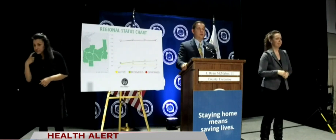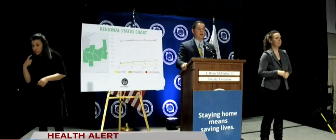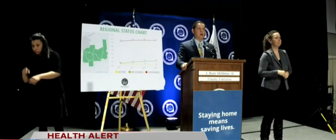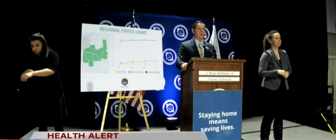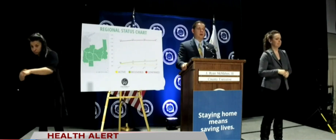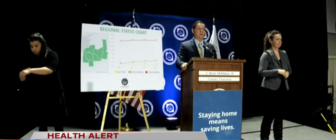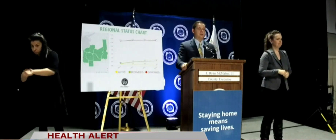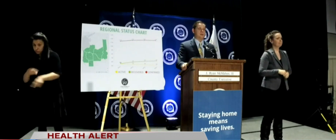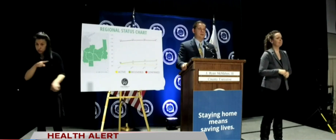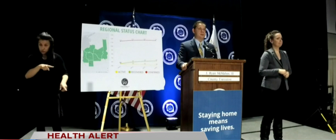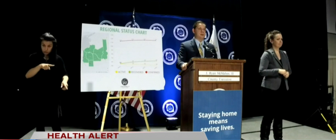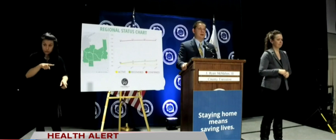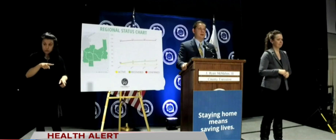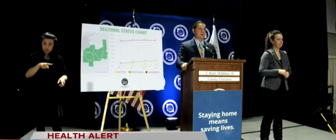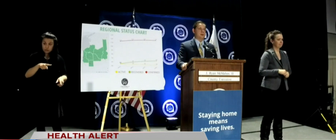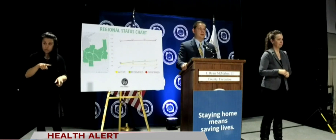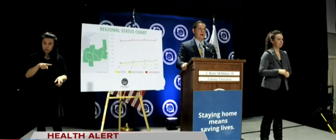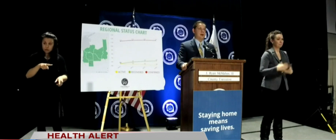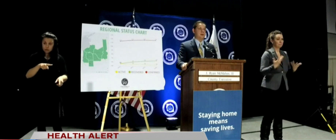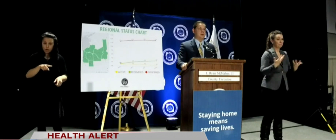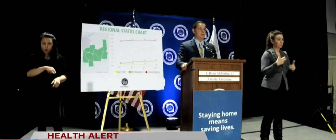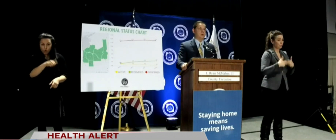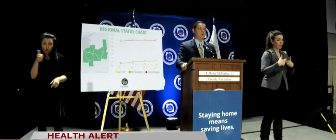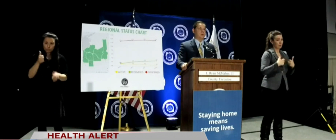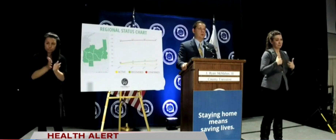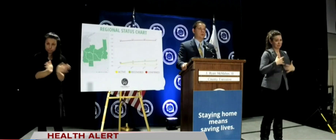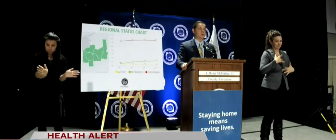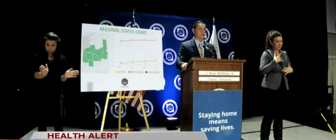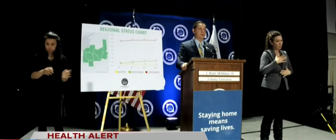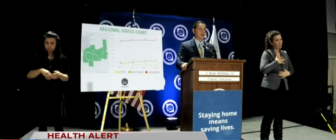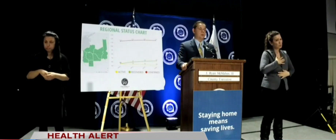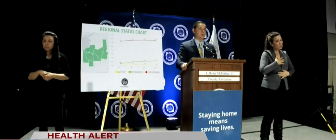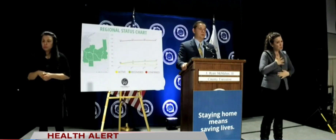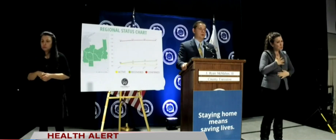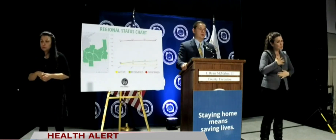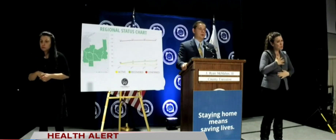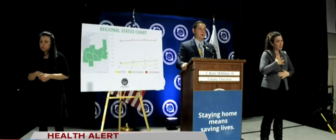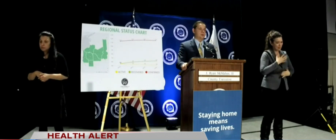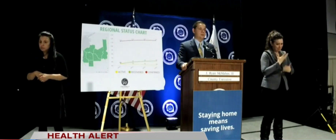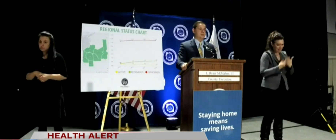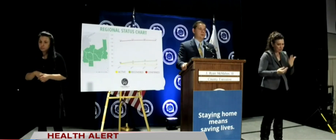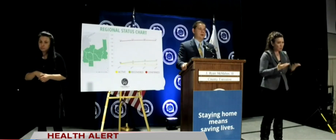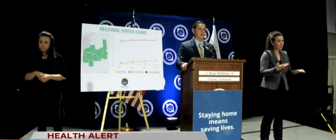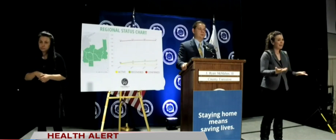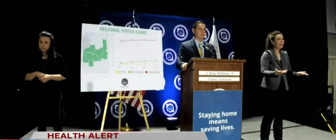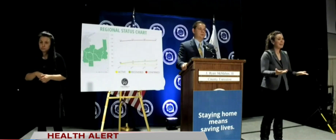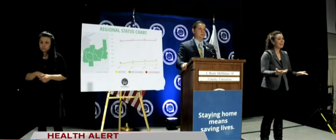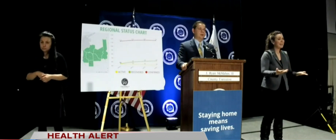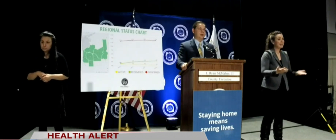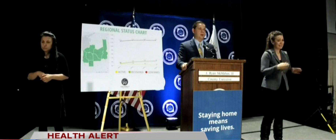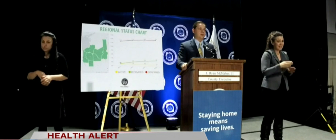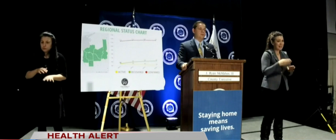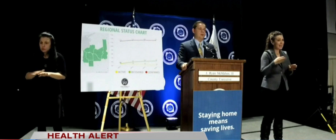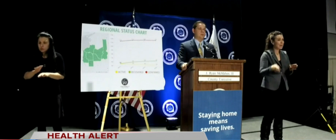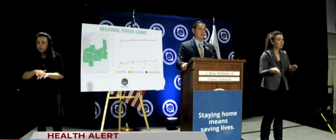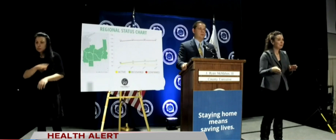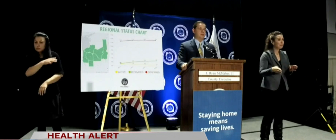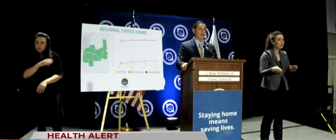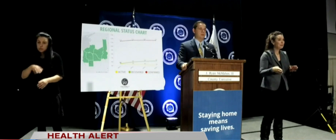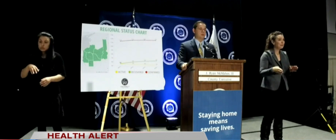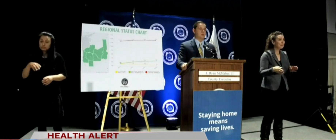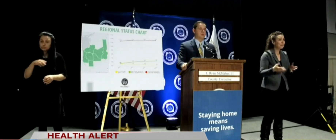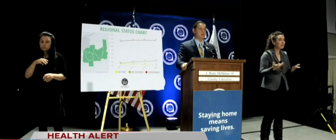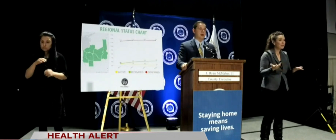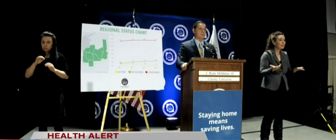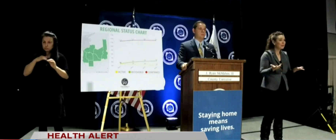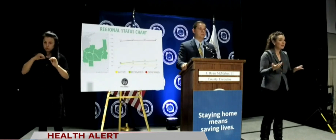What's really hard about this is that when we lose neighbors, it's the reality that family members